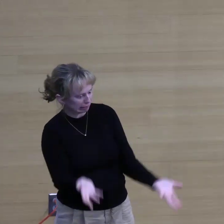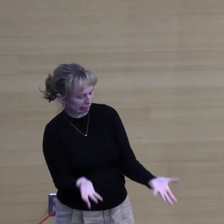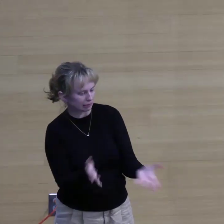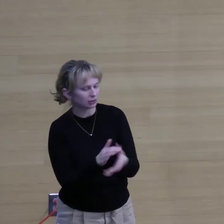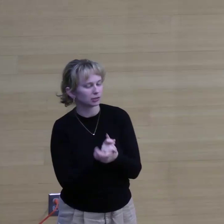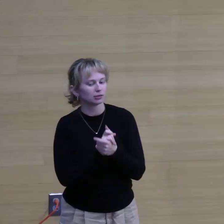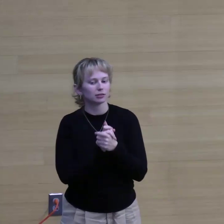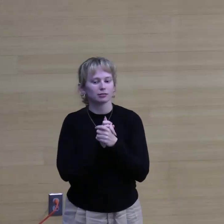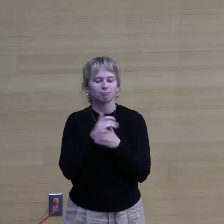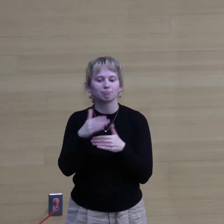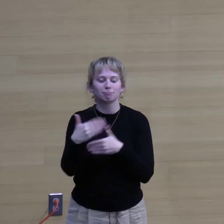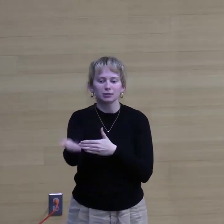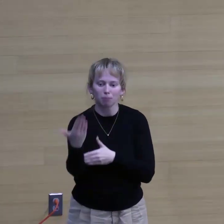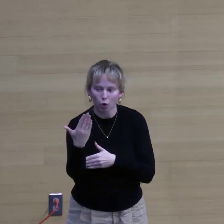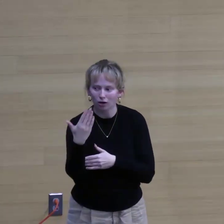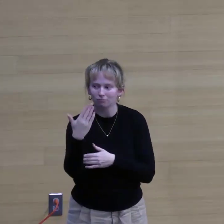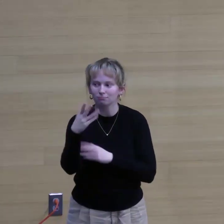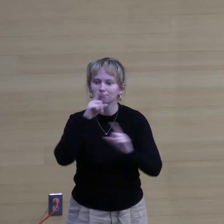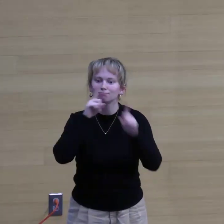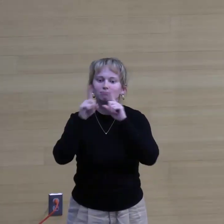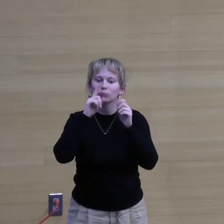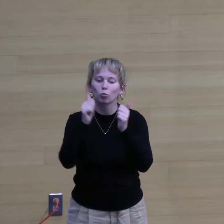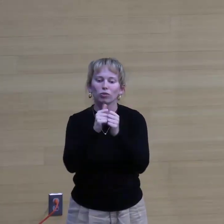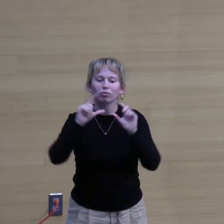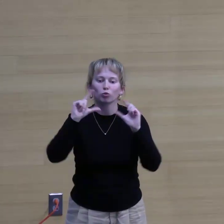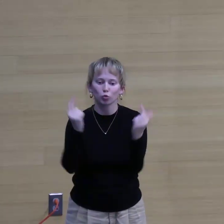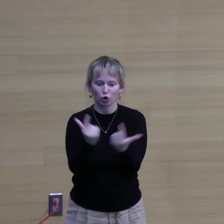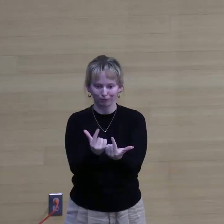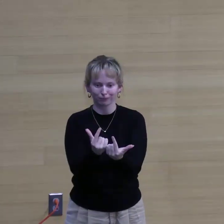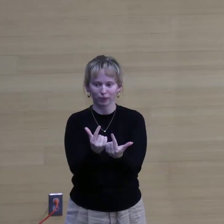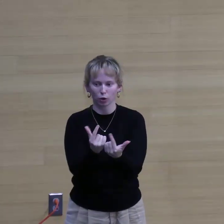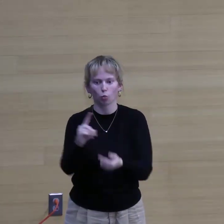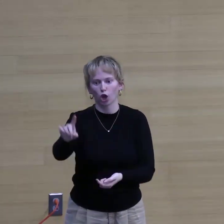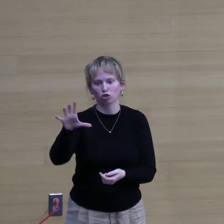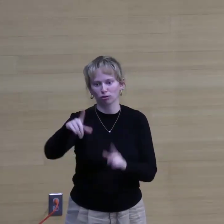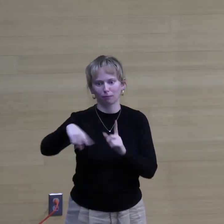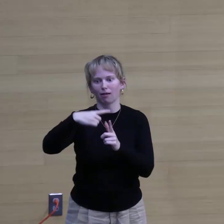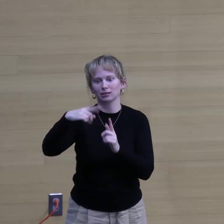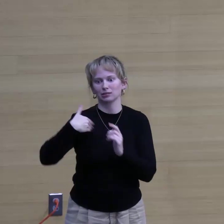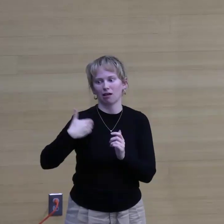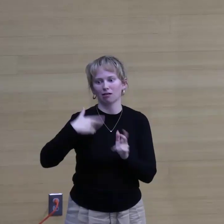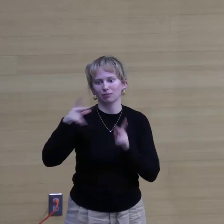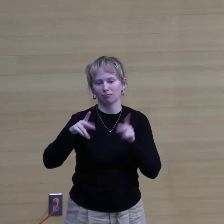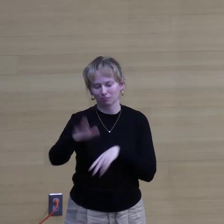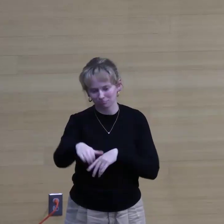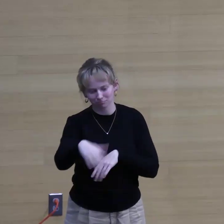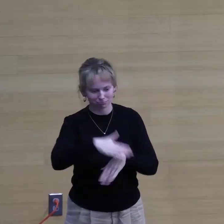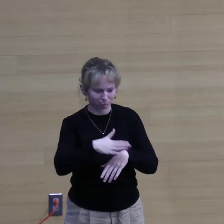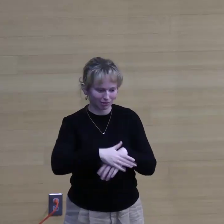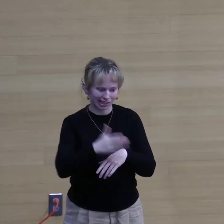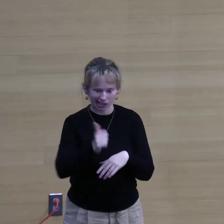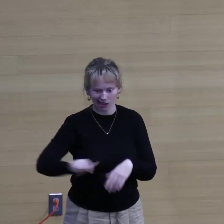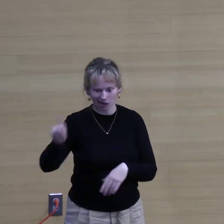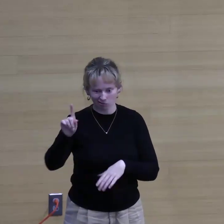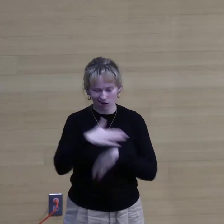And then the next morning, we had to have a conversation with the group of 100 plus young people with disabilities. We're like, look, if there is anywhere in the